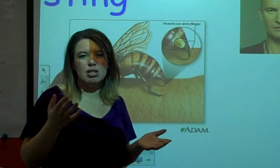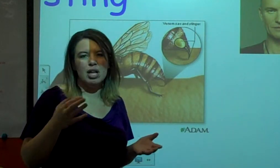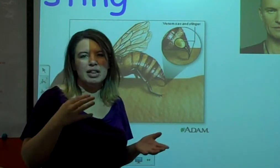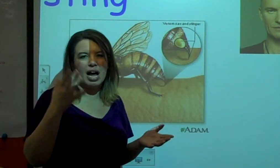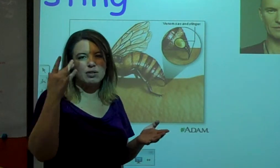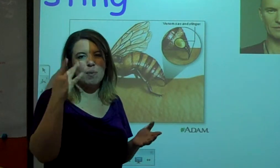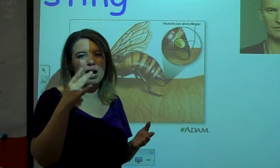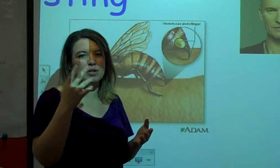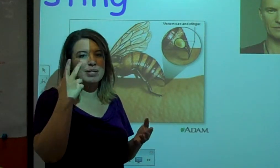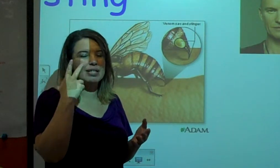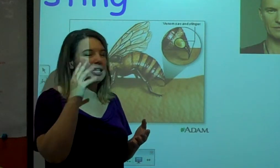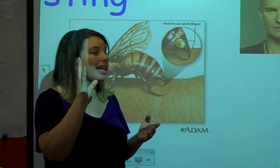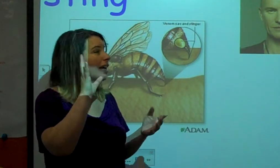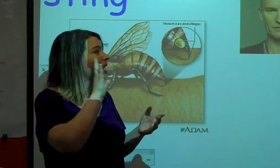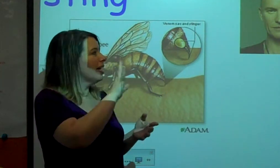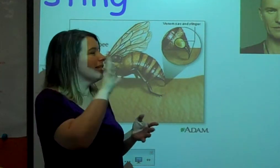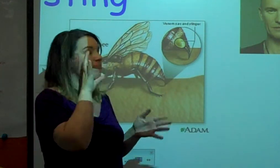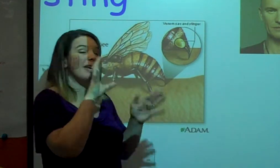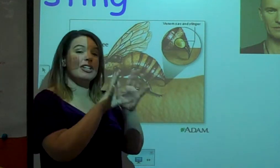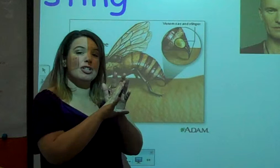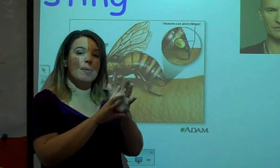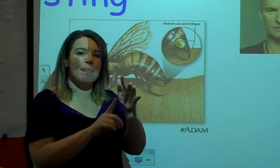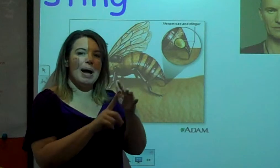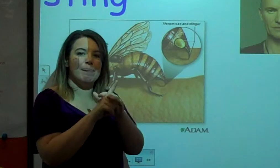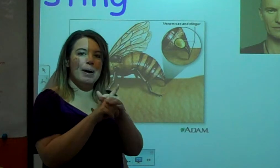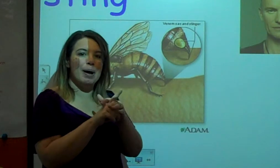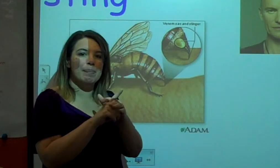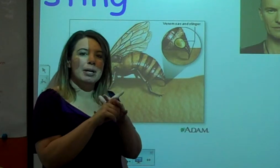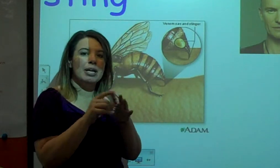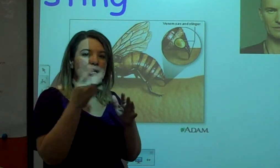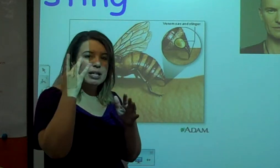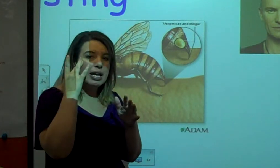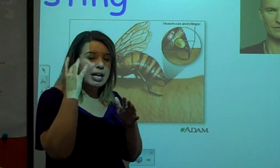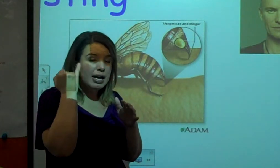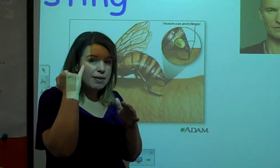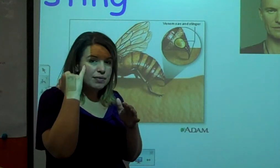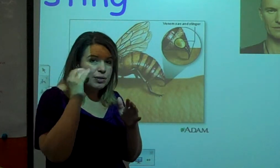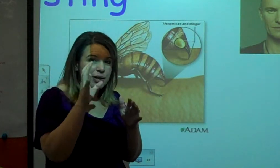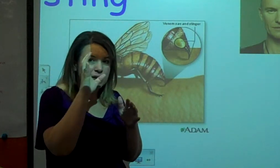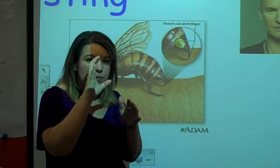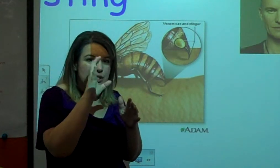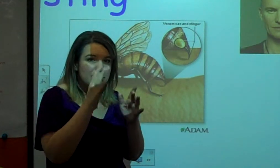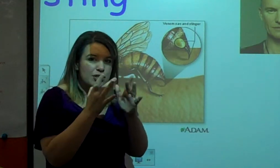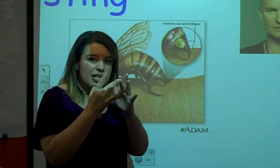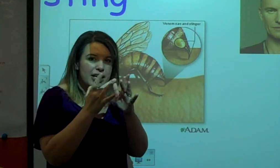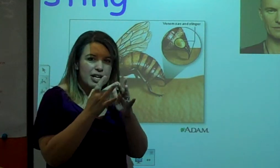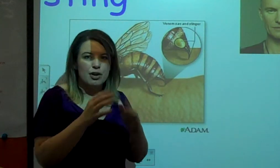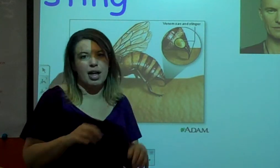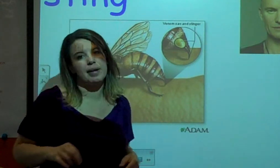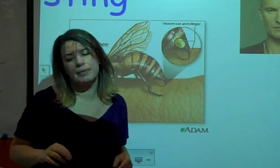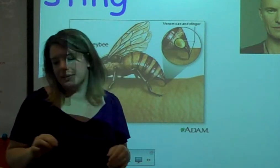And that's why you would see his picture pop up if you were going to research on the internet.